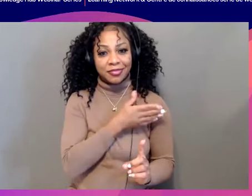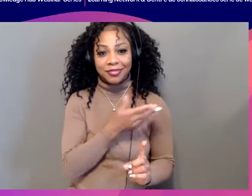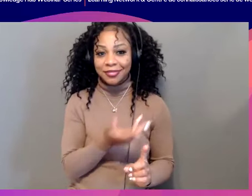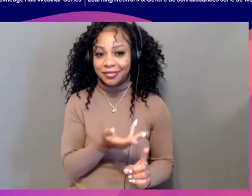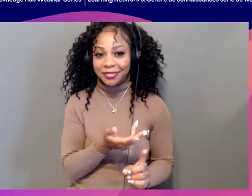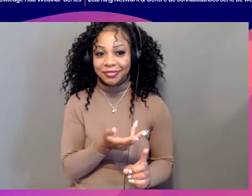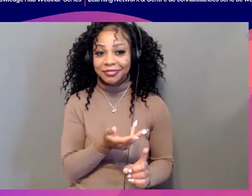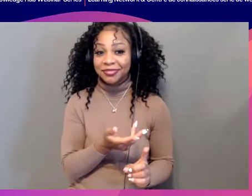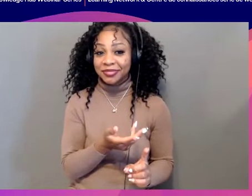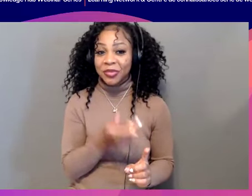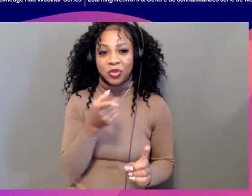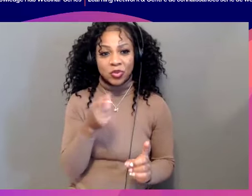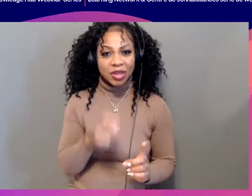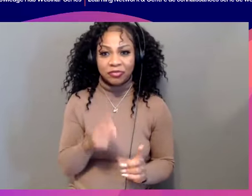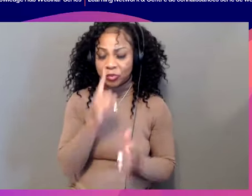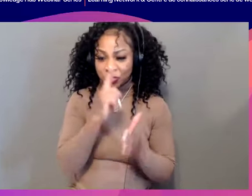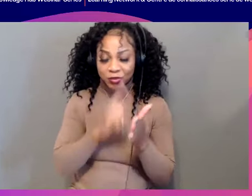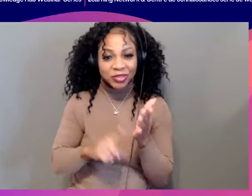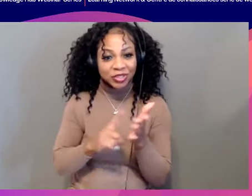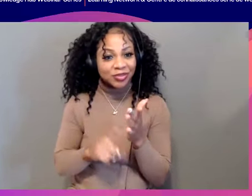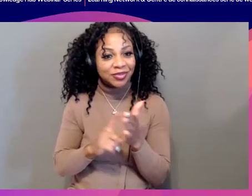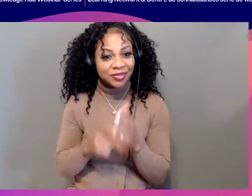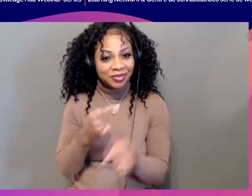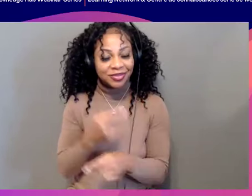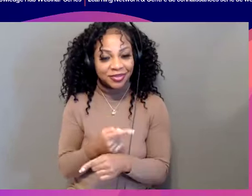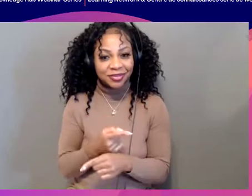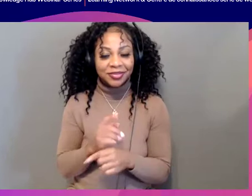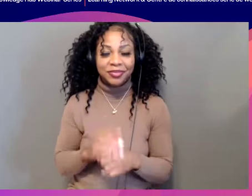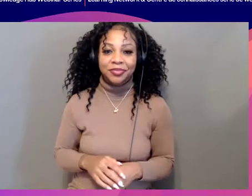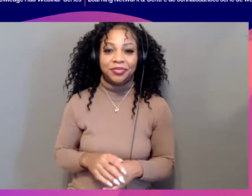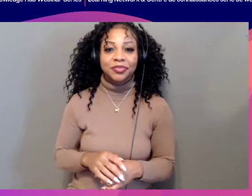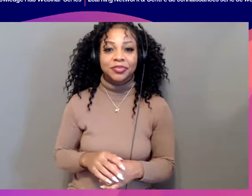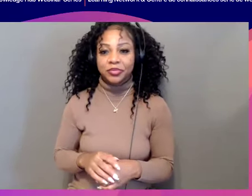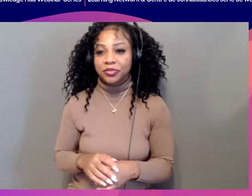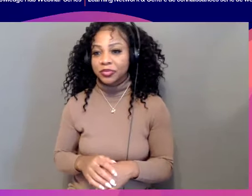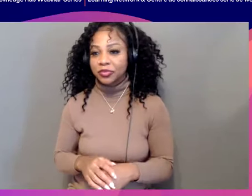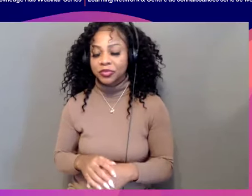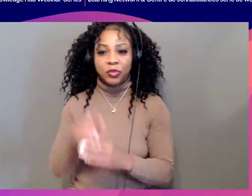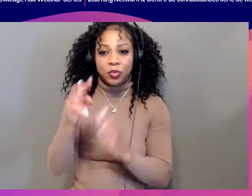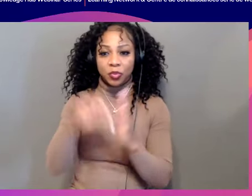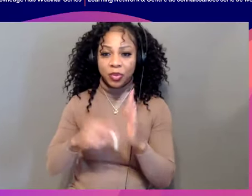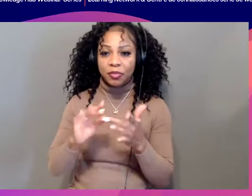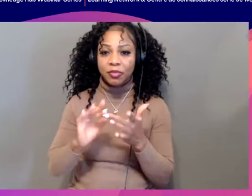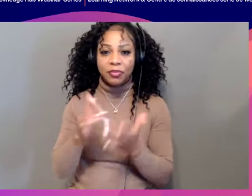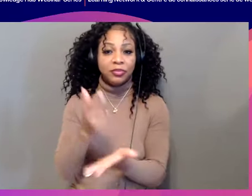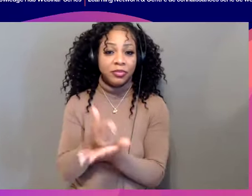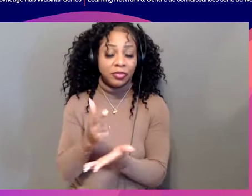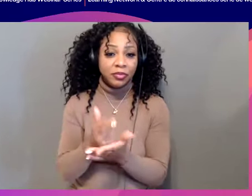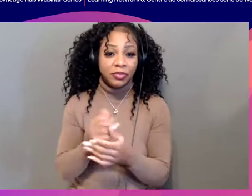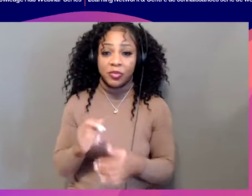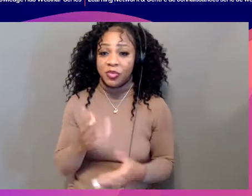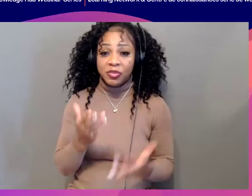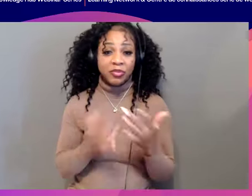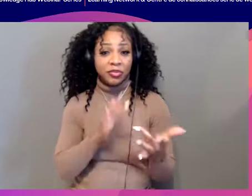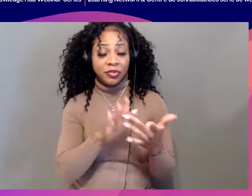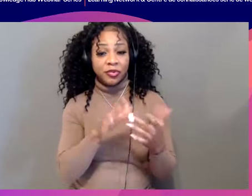it's looking into it, right? Connecting with like online resources. It's maybe even contacting